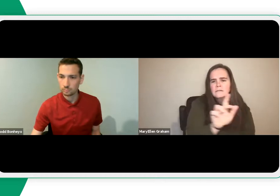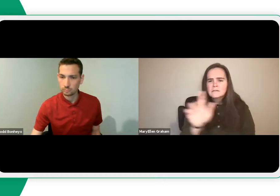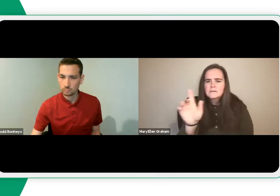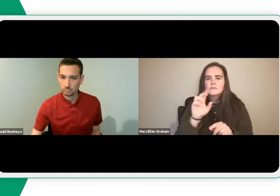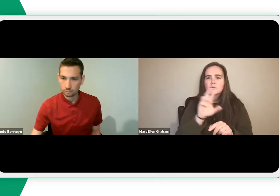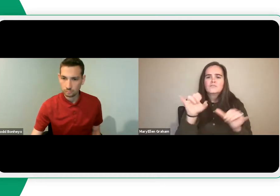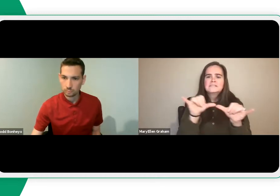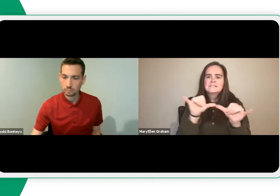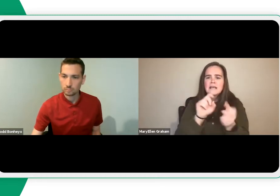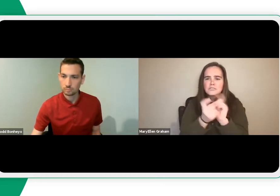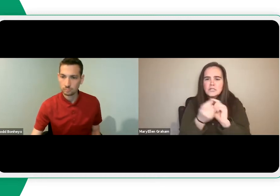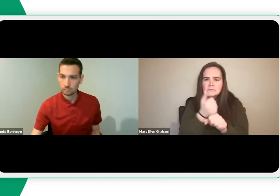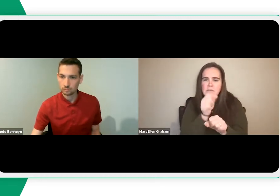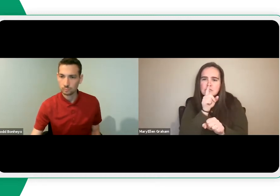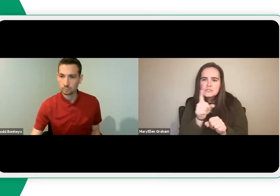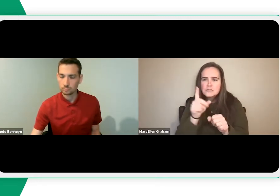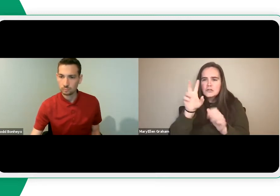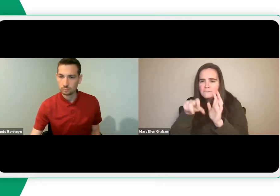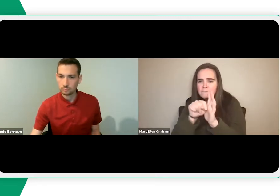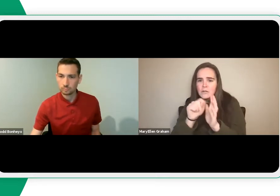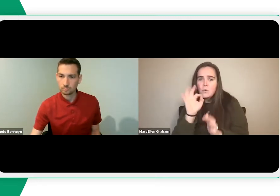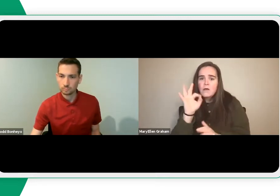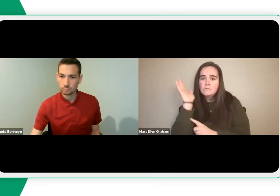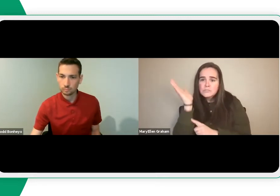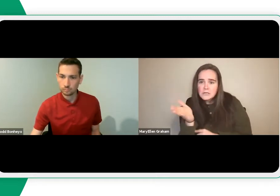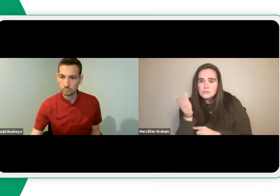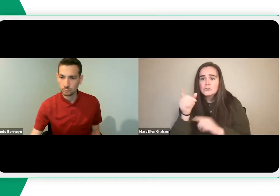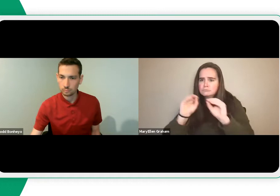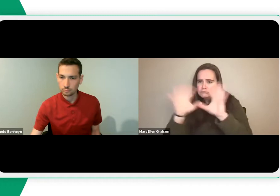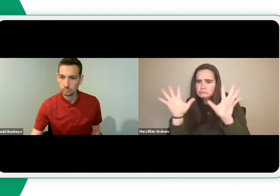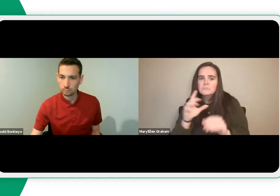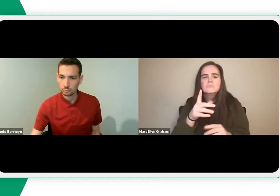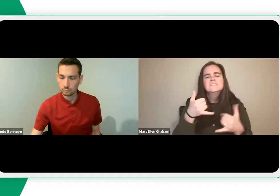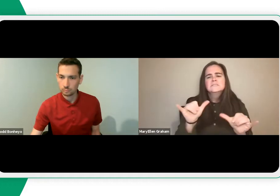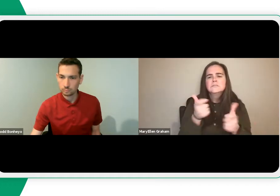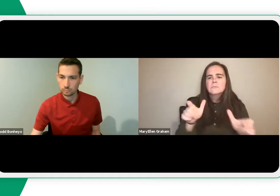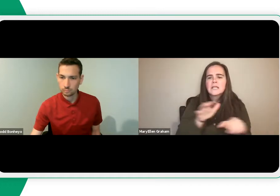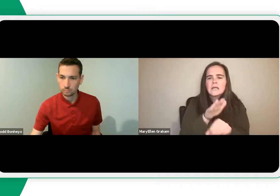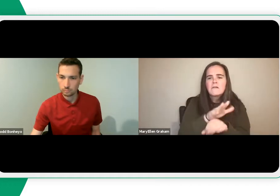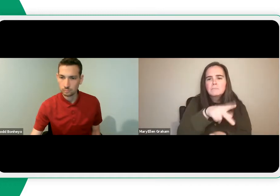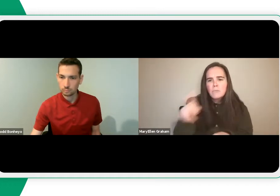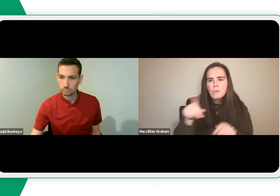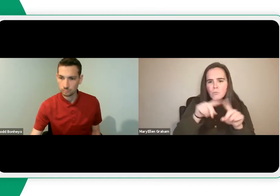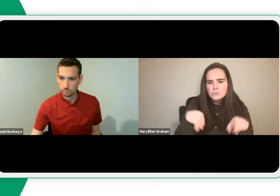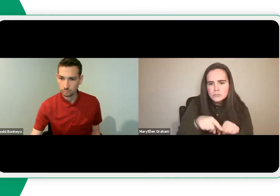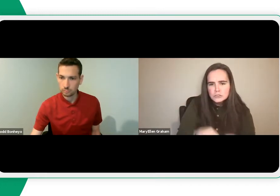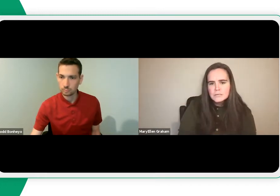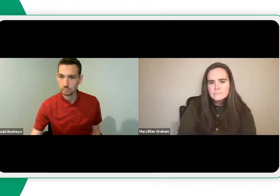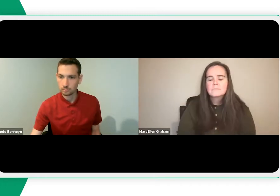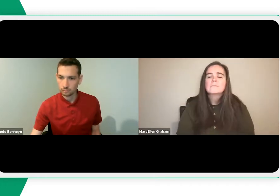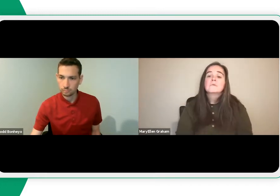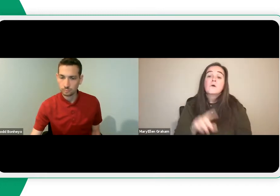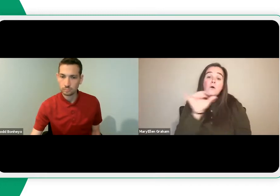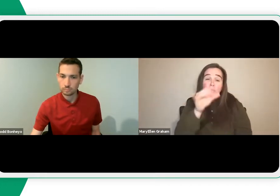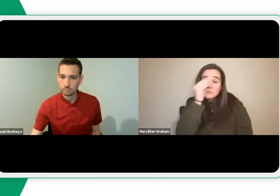screen between the panelist and the share screen, there's a slider bar. Just hover your mouse over that area and you'll have that indicator